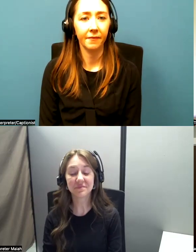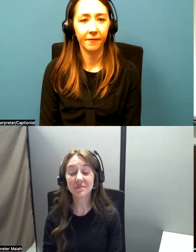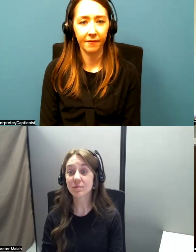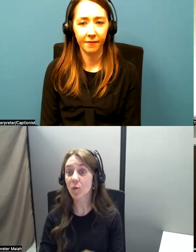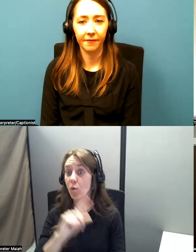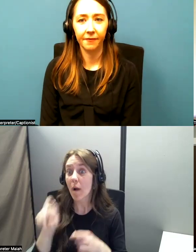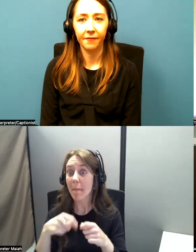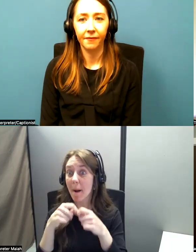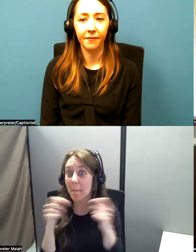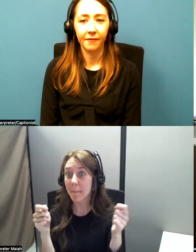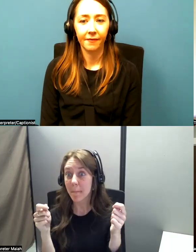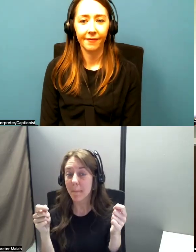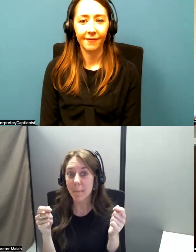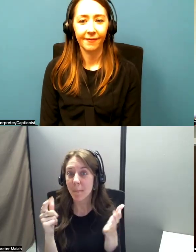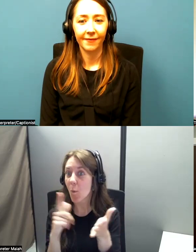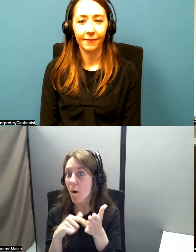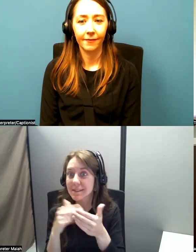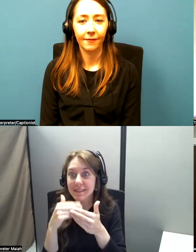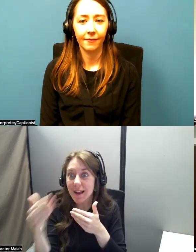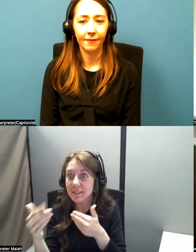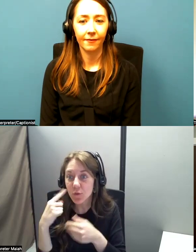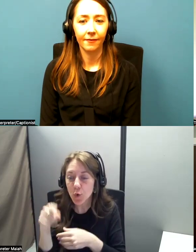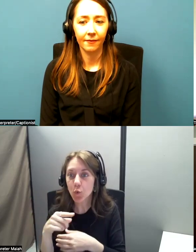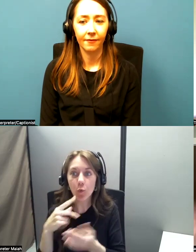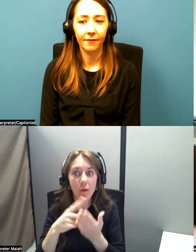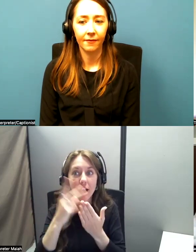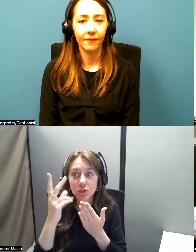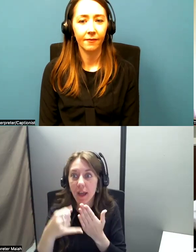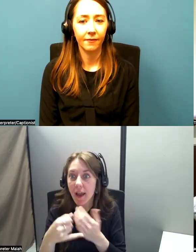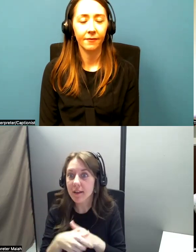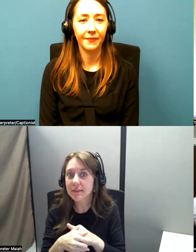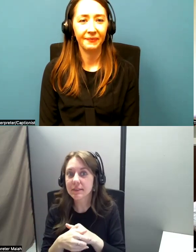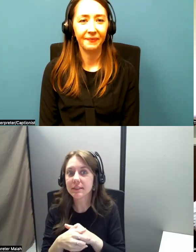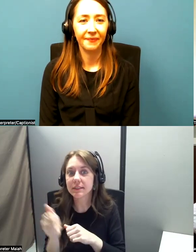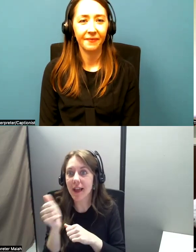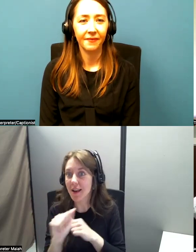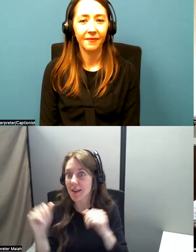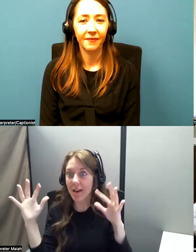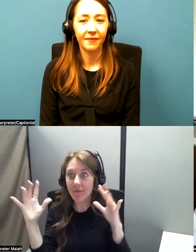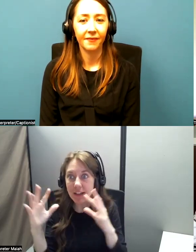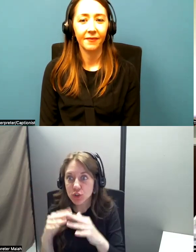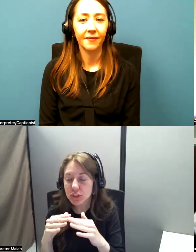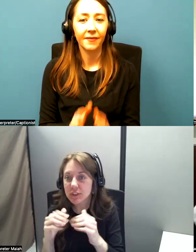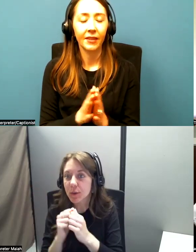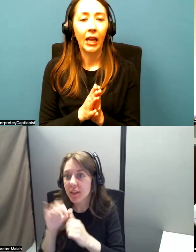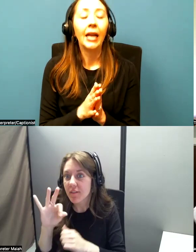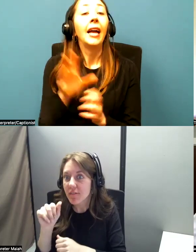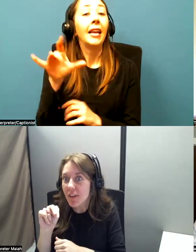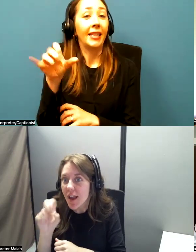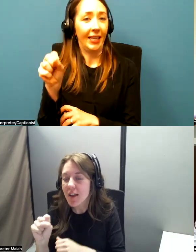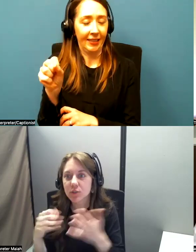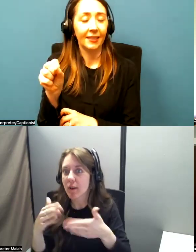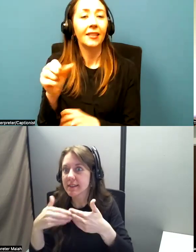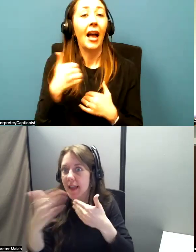up, what next for you? Like project, band convention, what next? Yes, well, I've got a